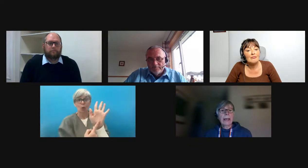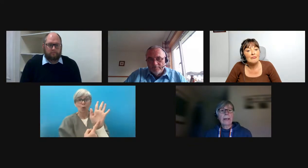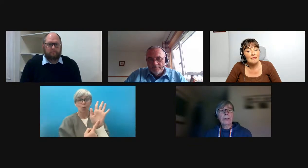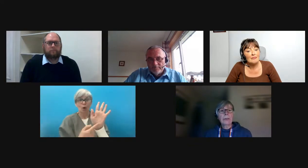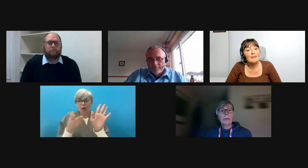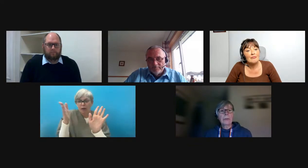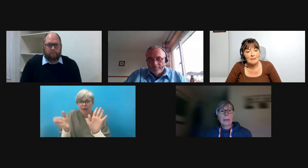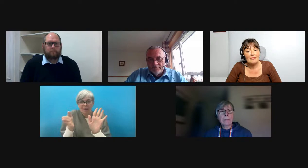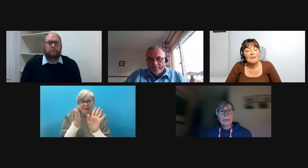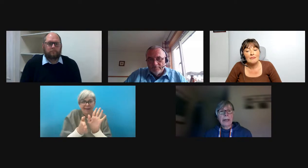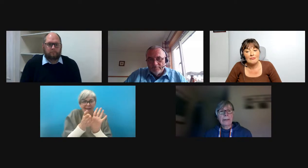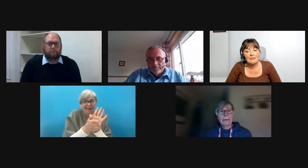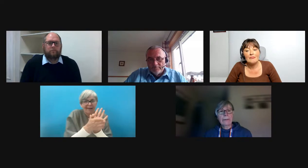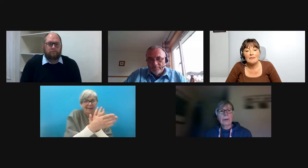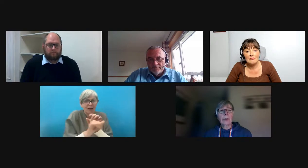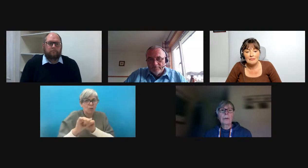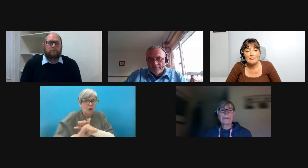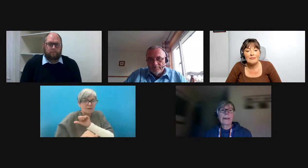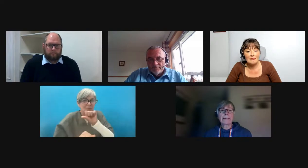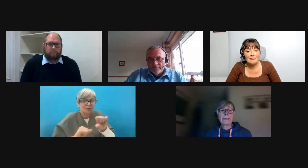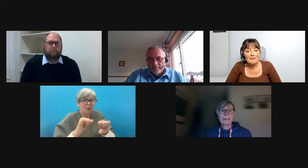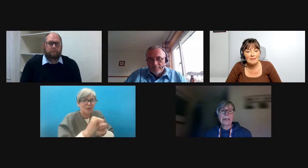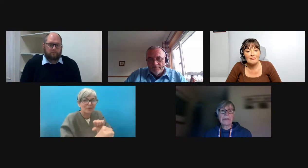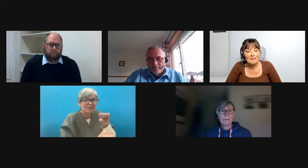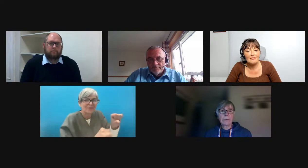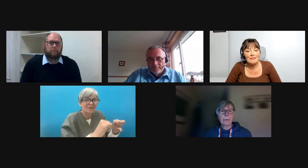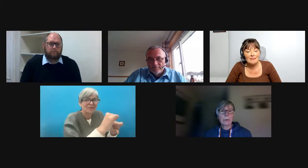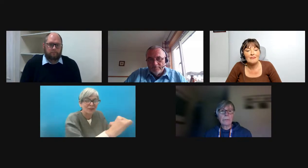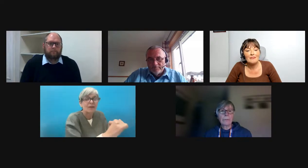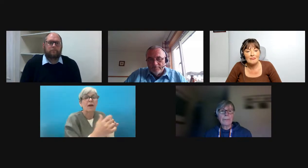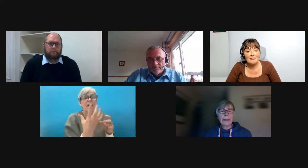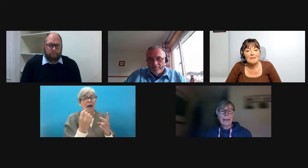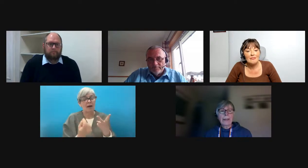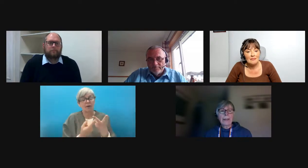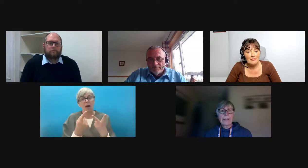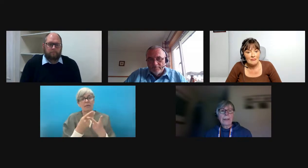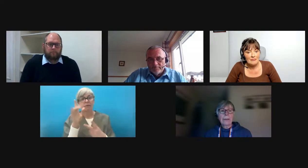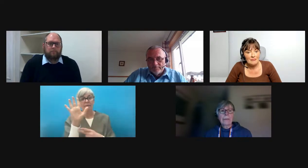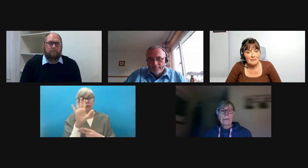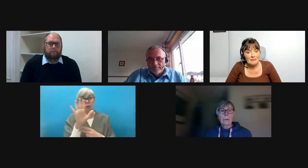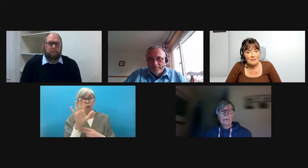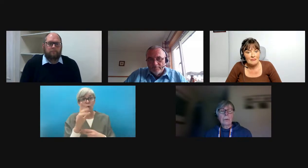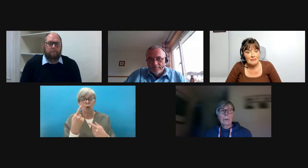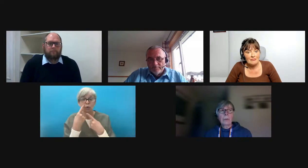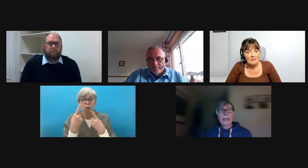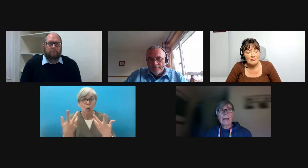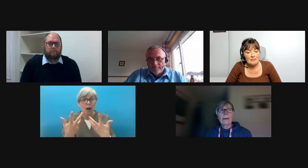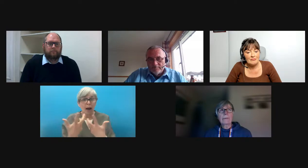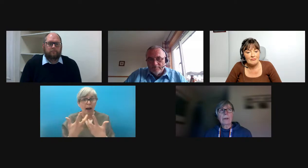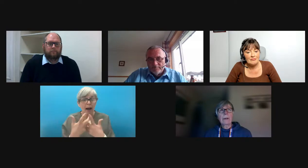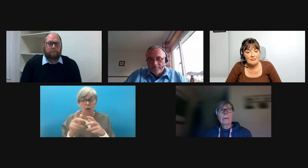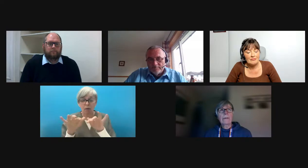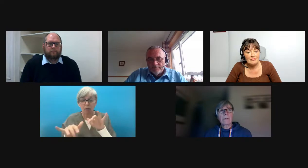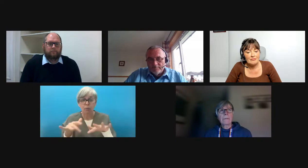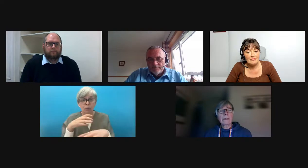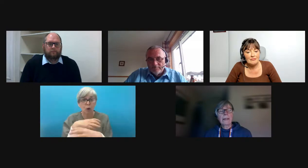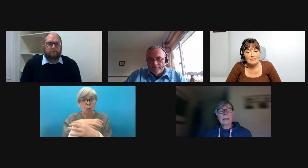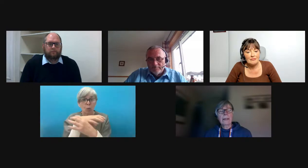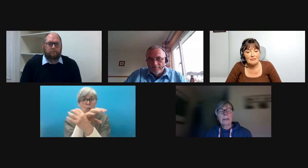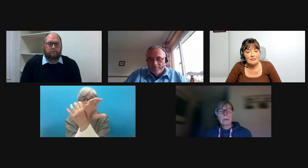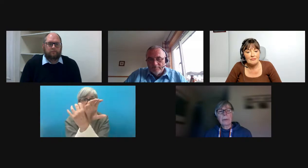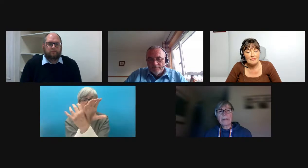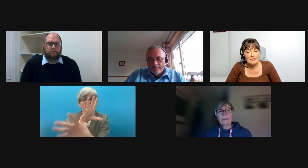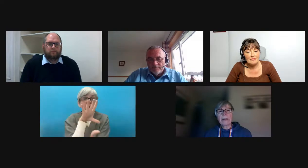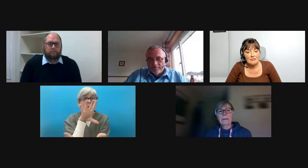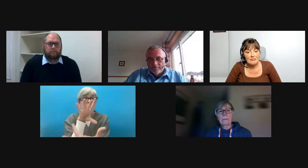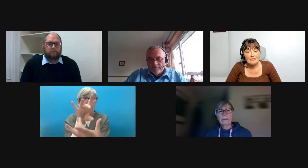showing how to use web chat to contact NHS Inform. So we have something that